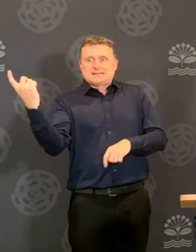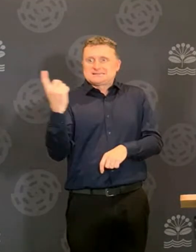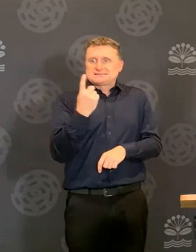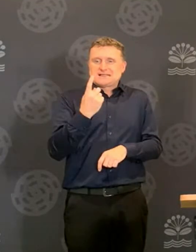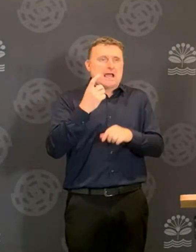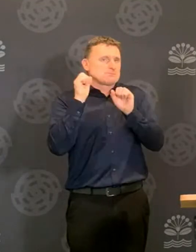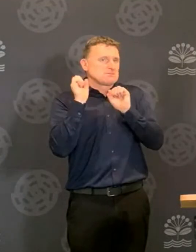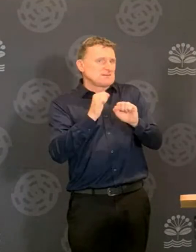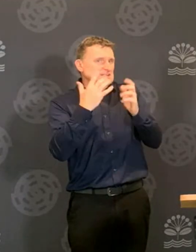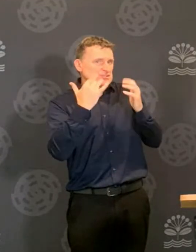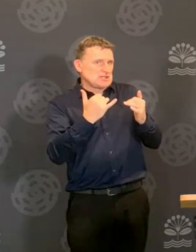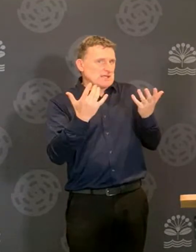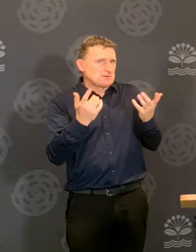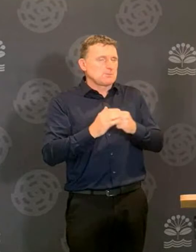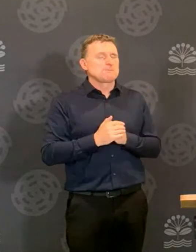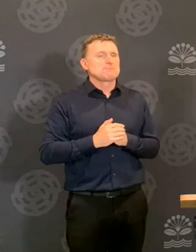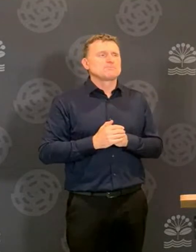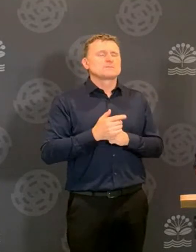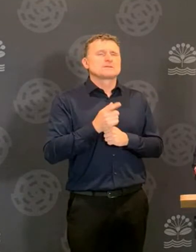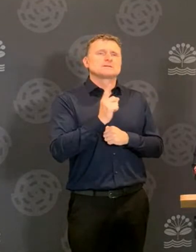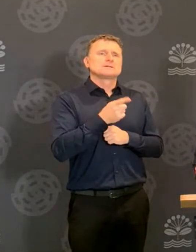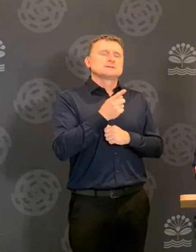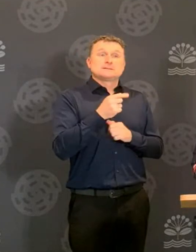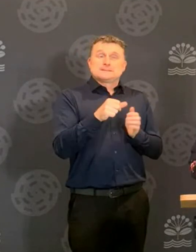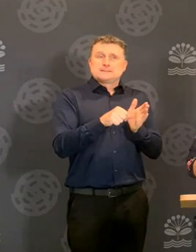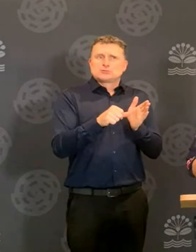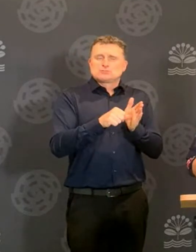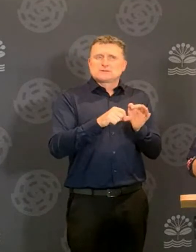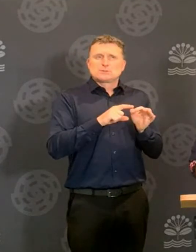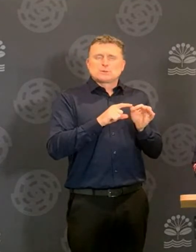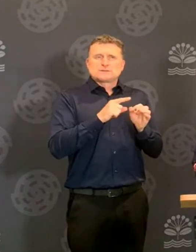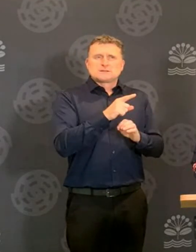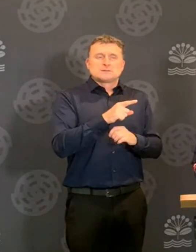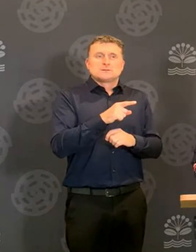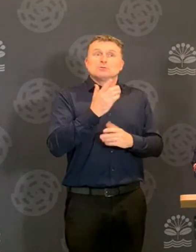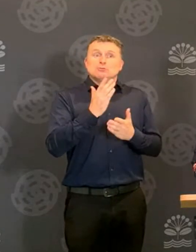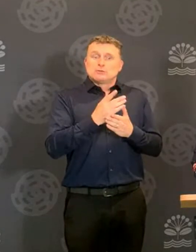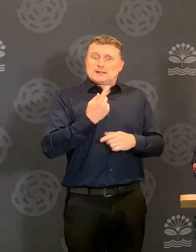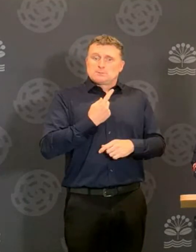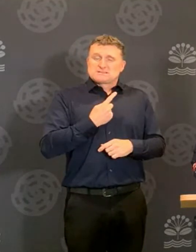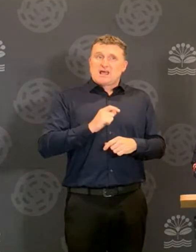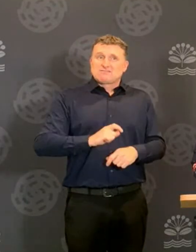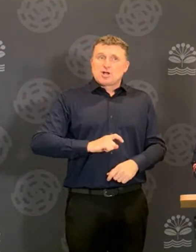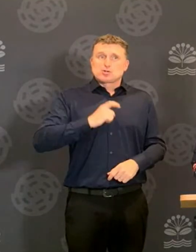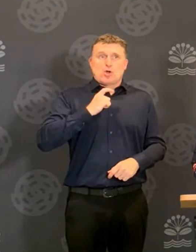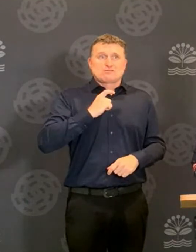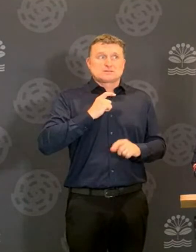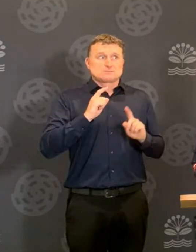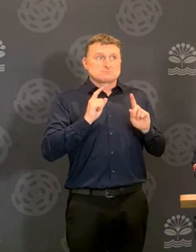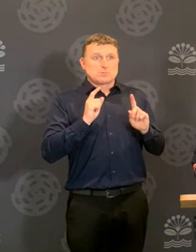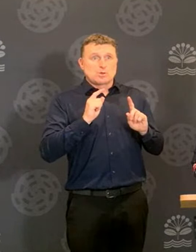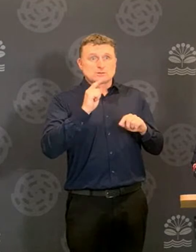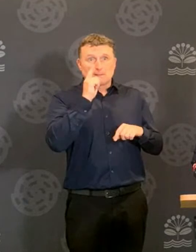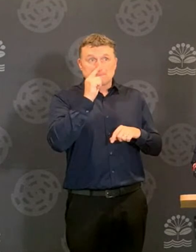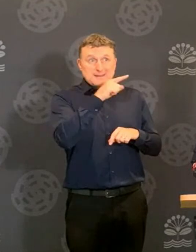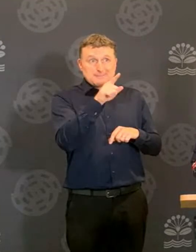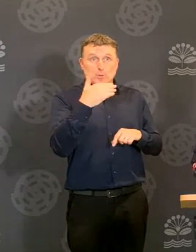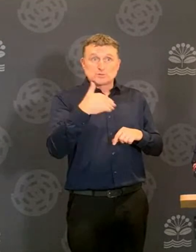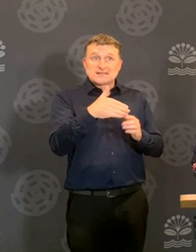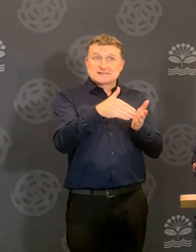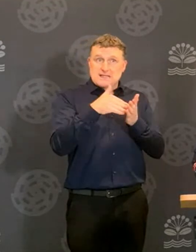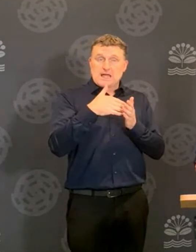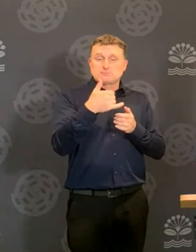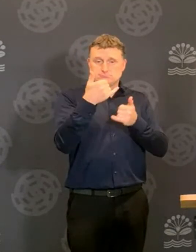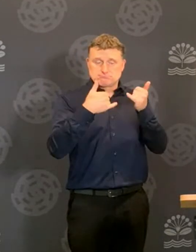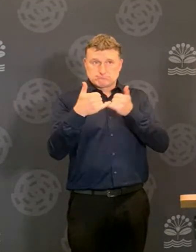up? Well, that's a very tricky. We're confident that we've got the support services stood up for people to access if they need